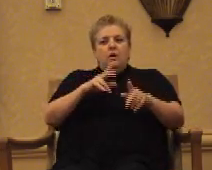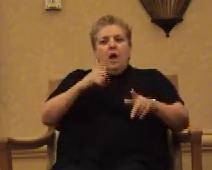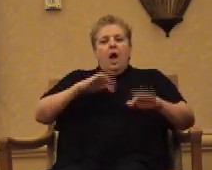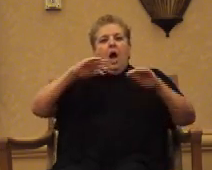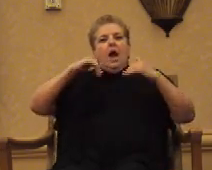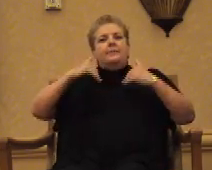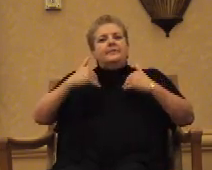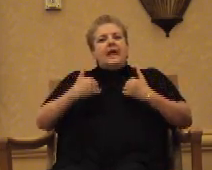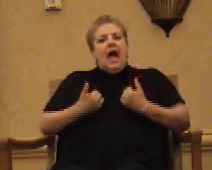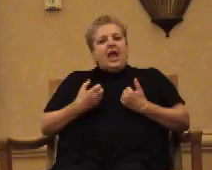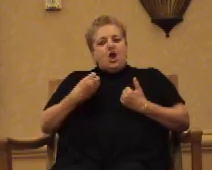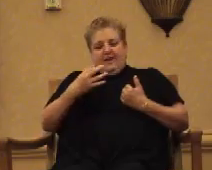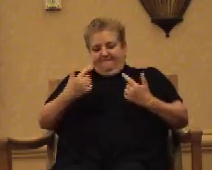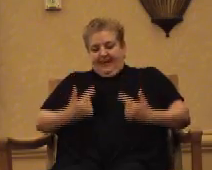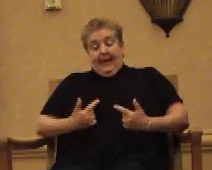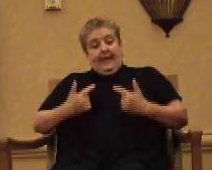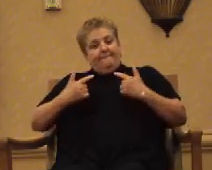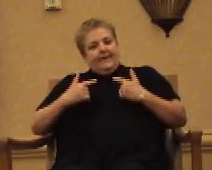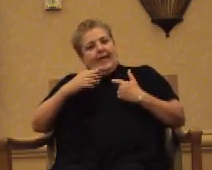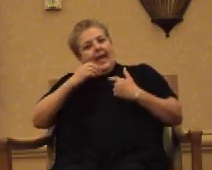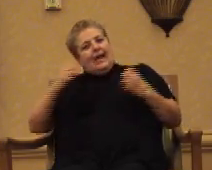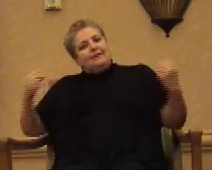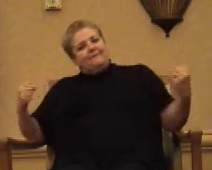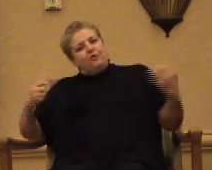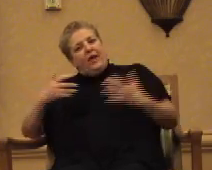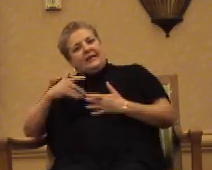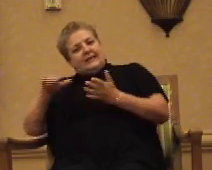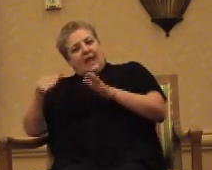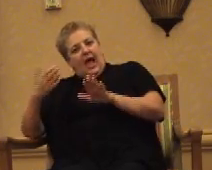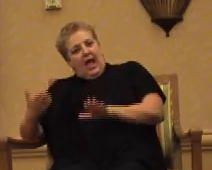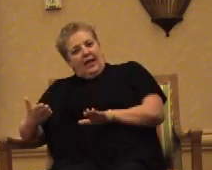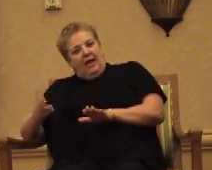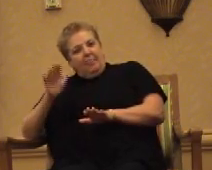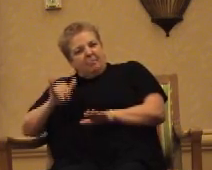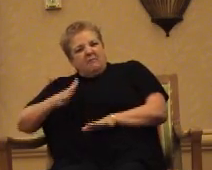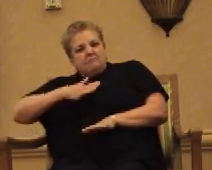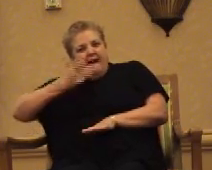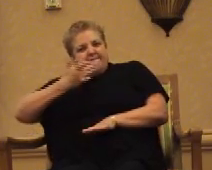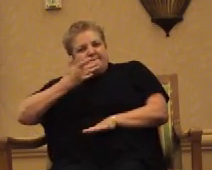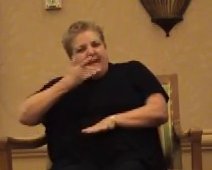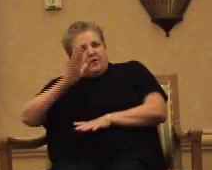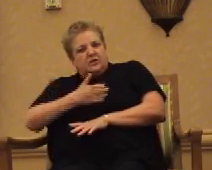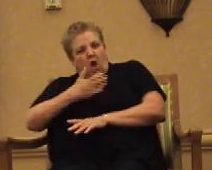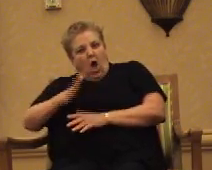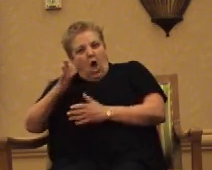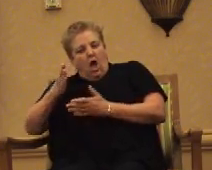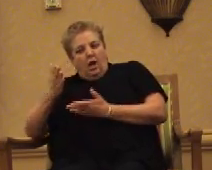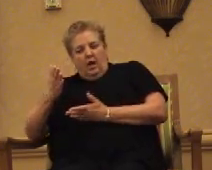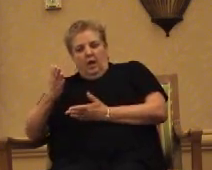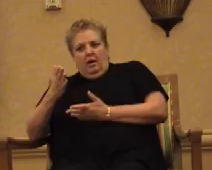of dying. That is not normal for a 10-year-old kid. So my only exposure to drinking was